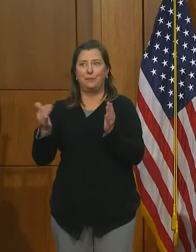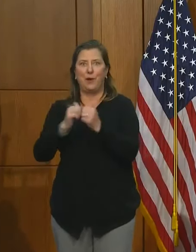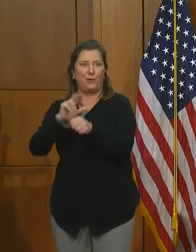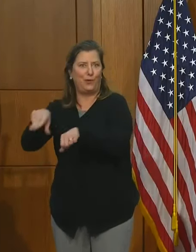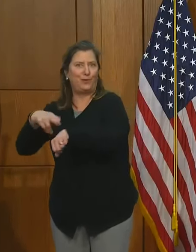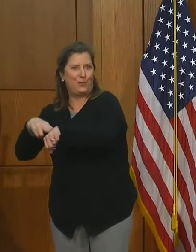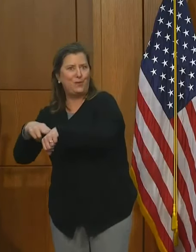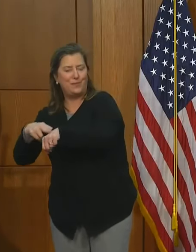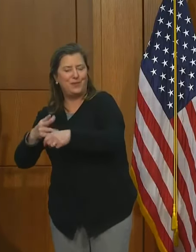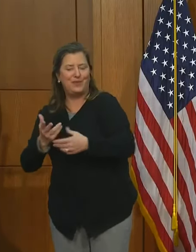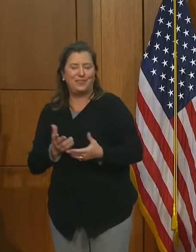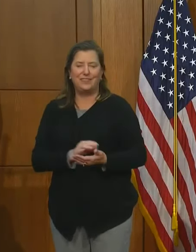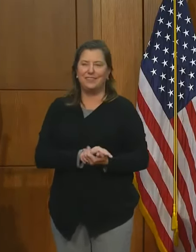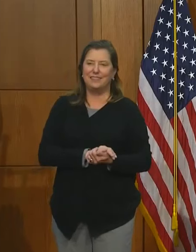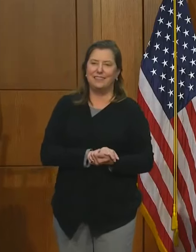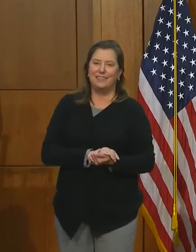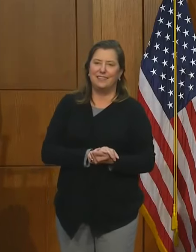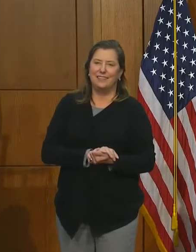would.